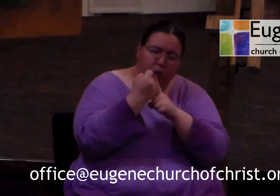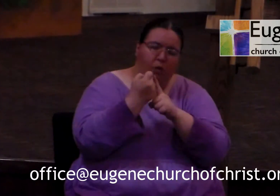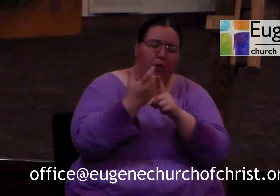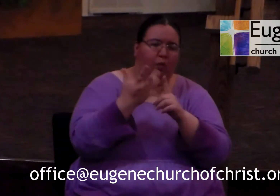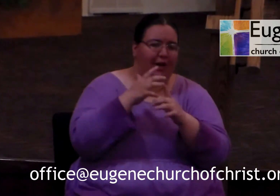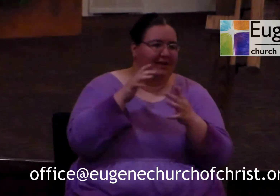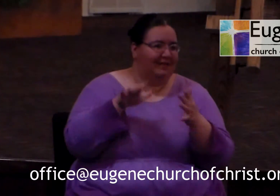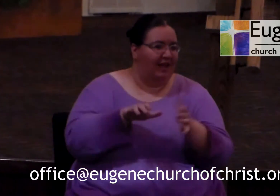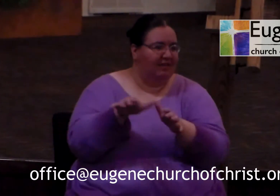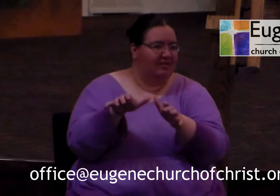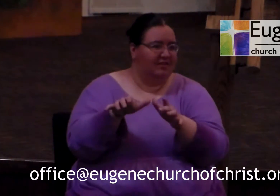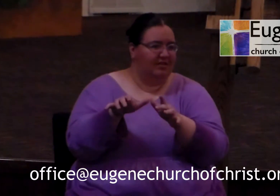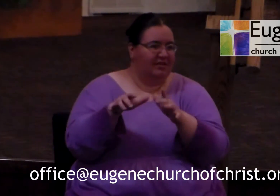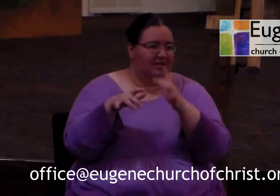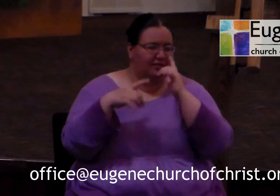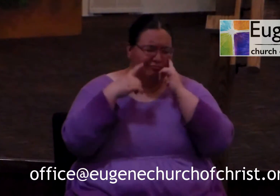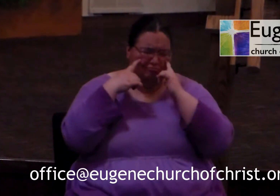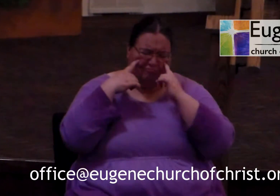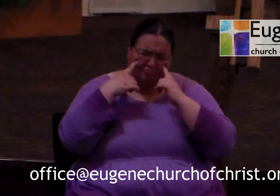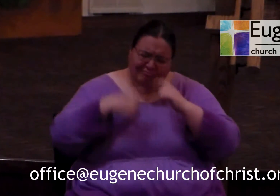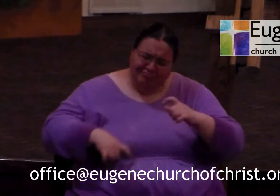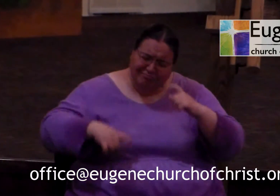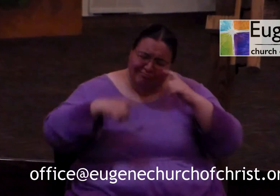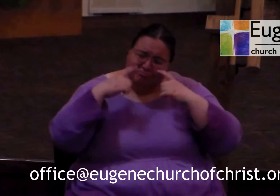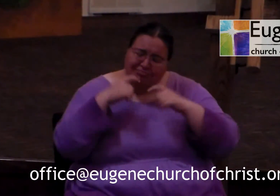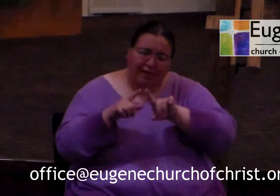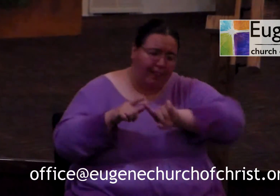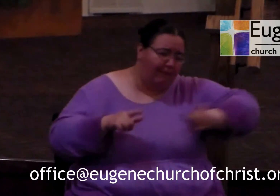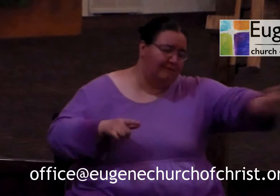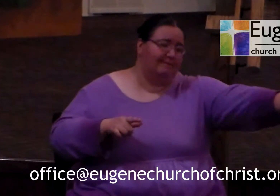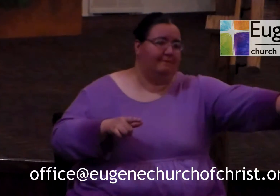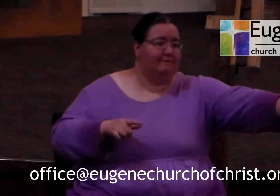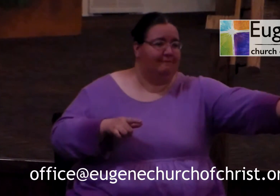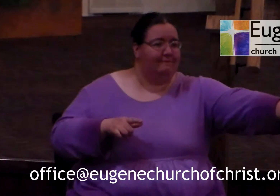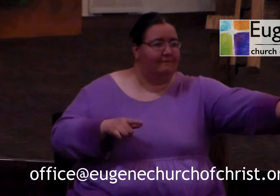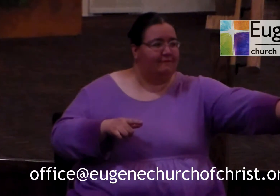And for a lot of us, that would be the moment where we give up.